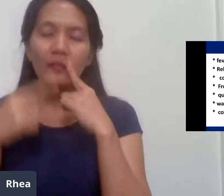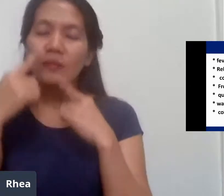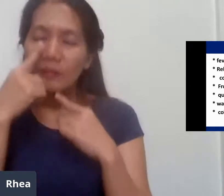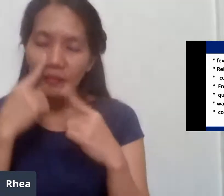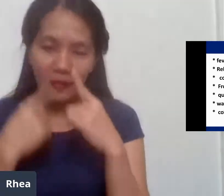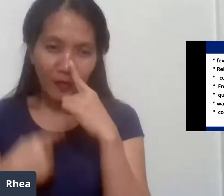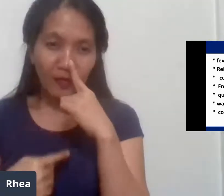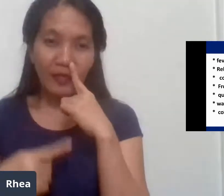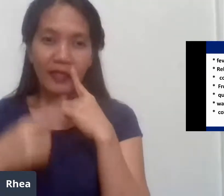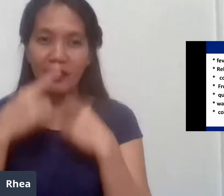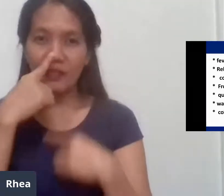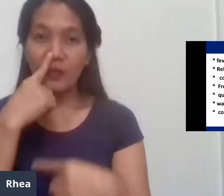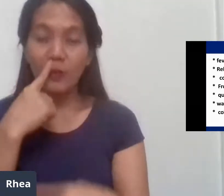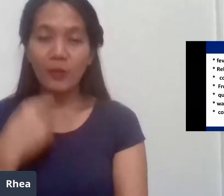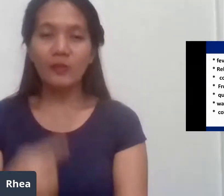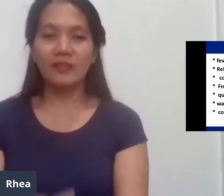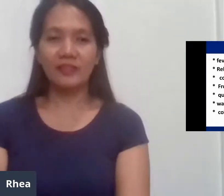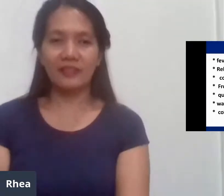colds.